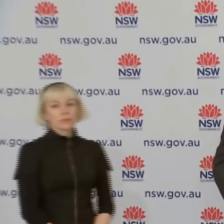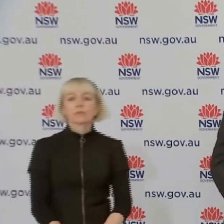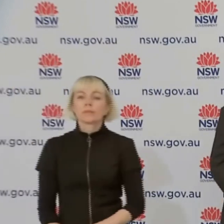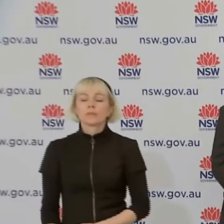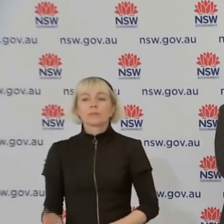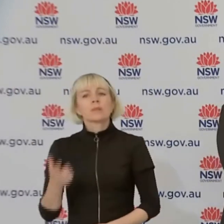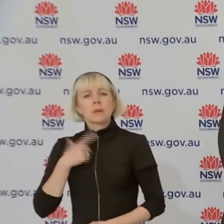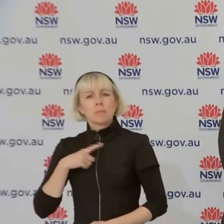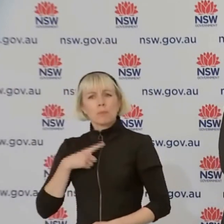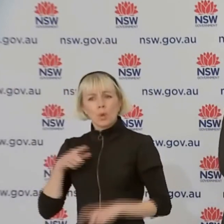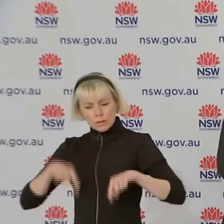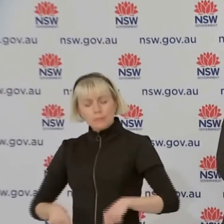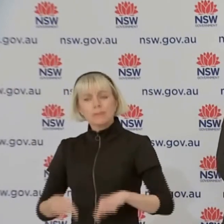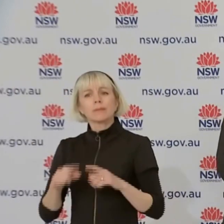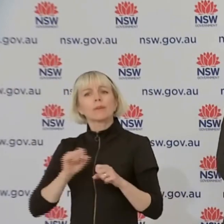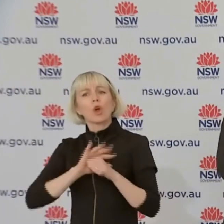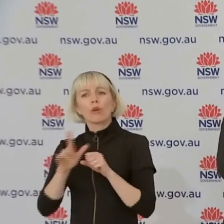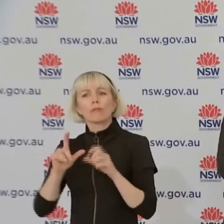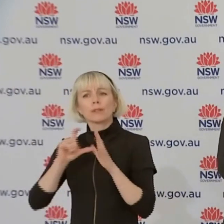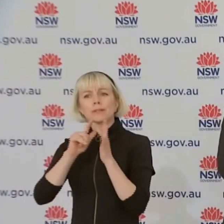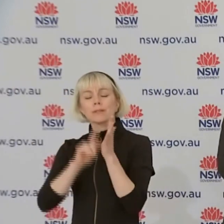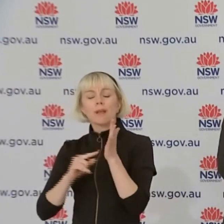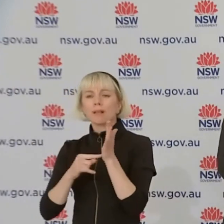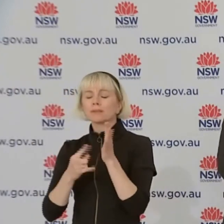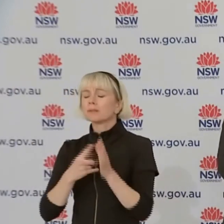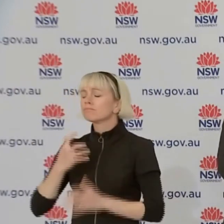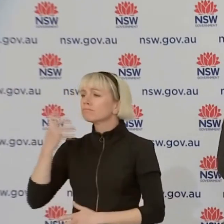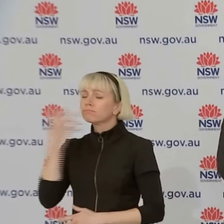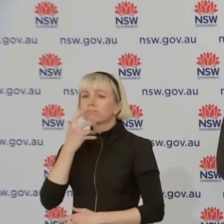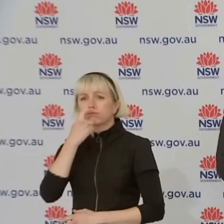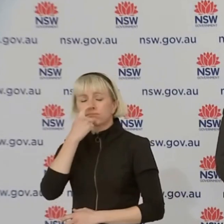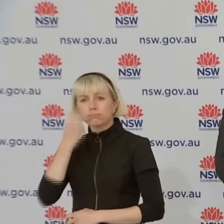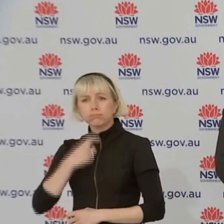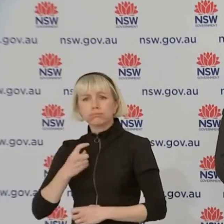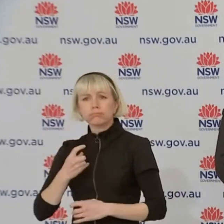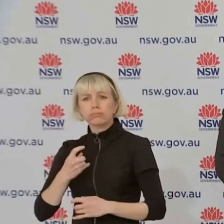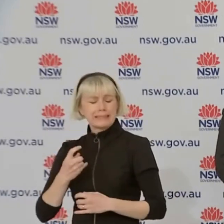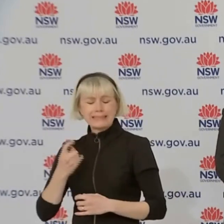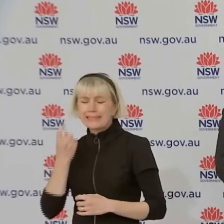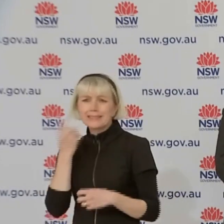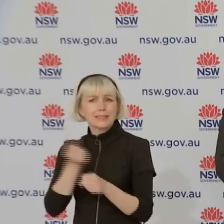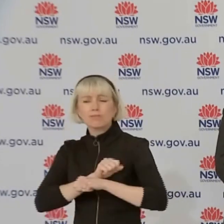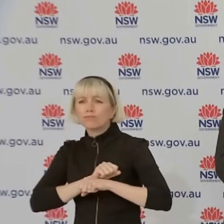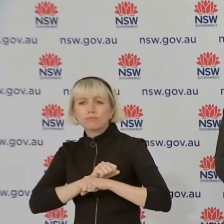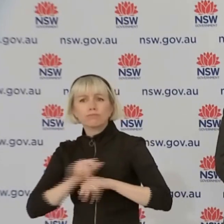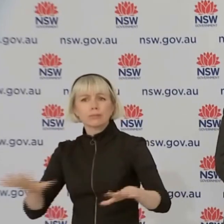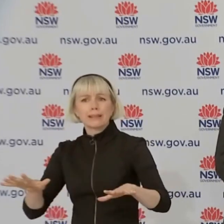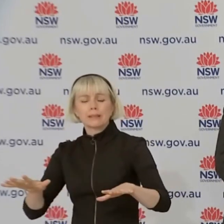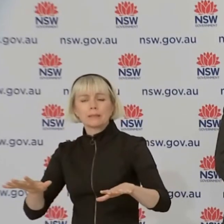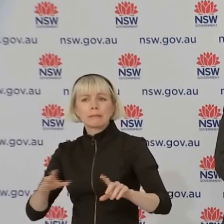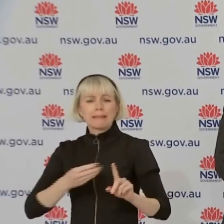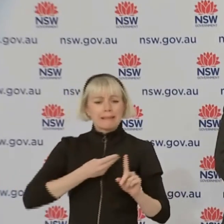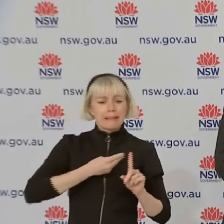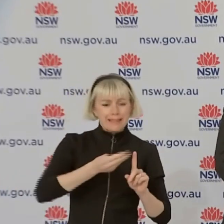of how contagious this is. So it's really difficult to make comparisons because the Delta strain is so